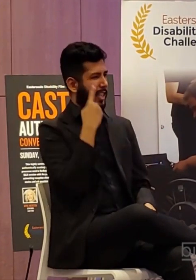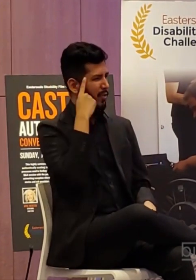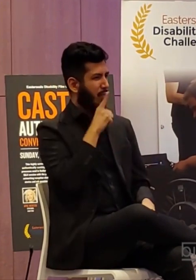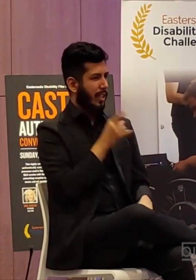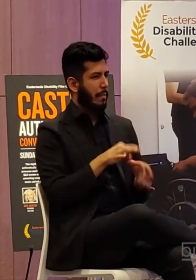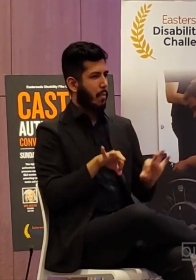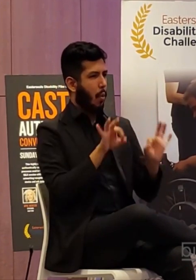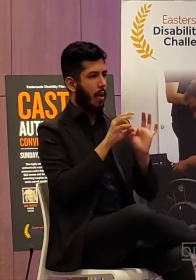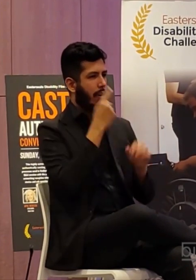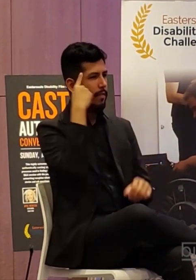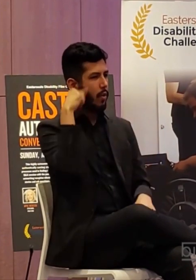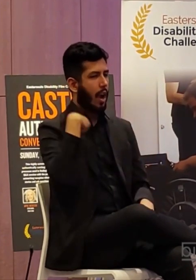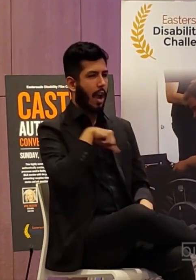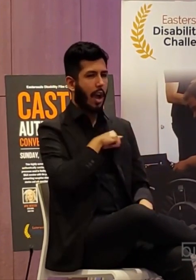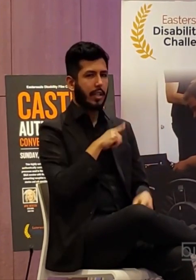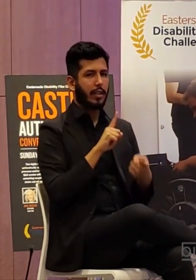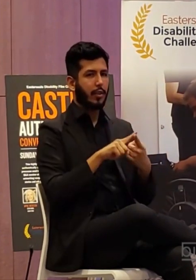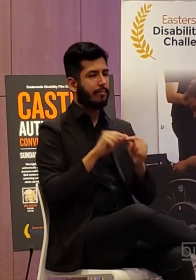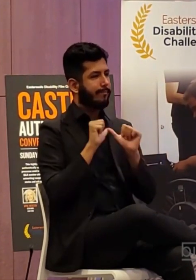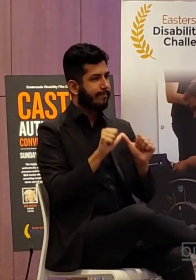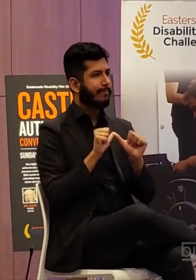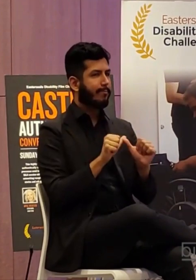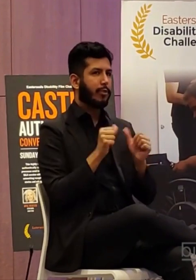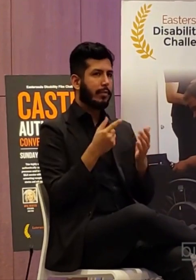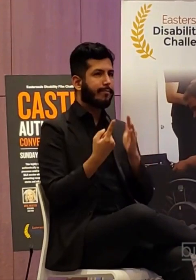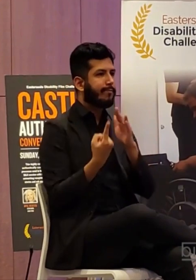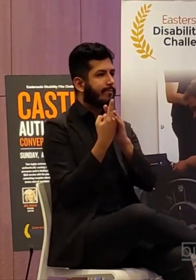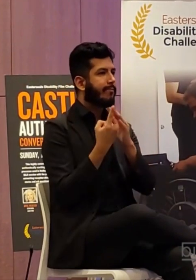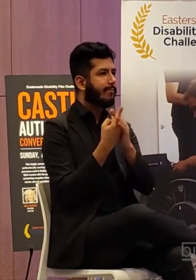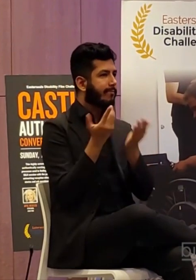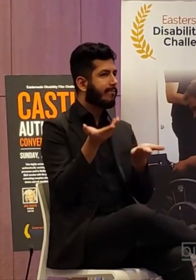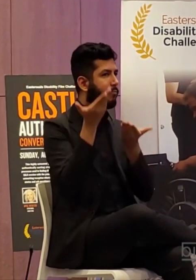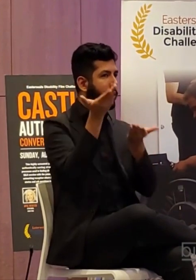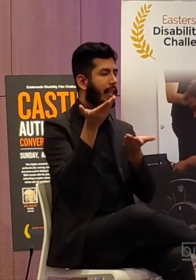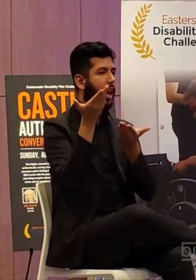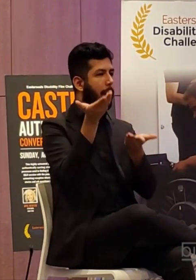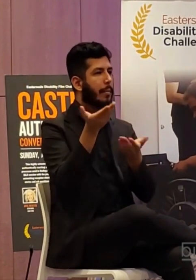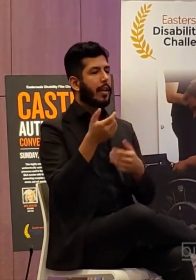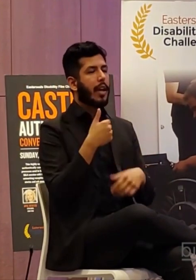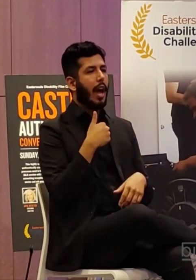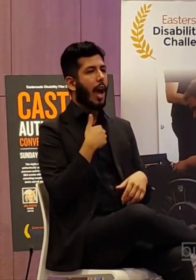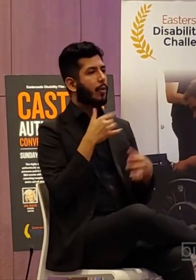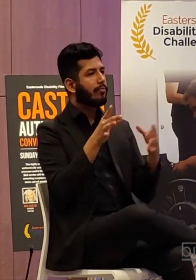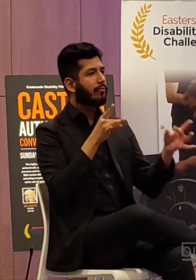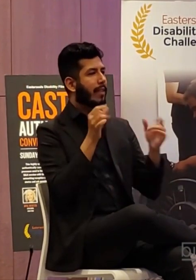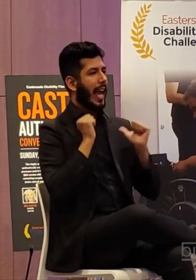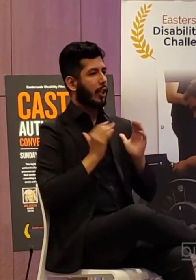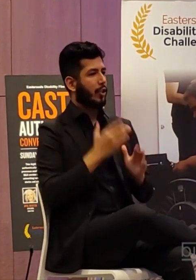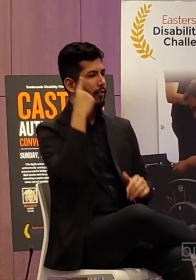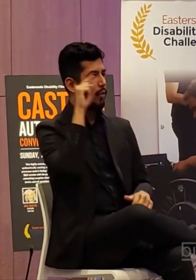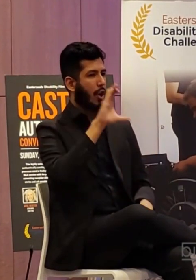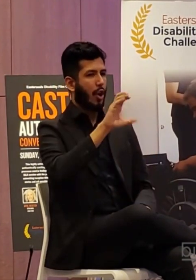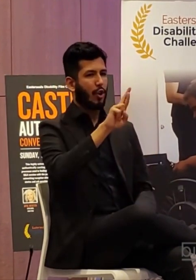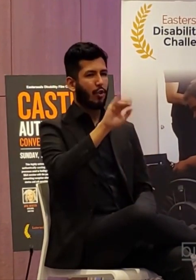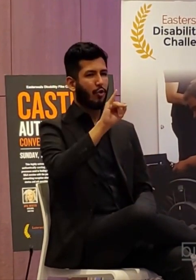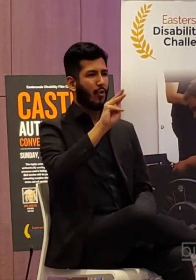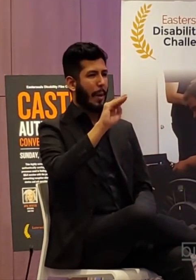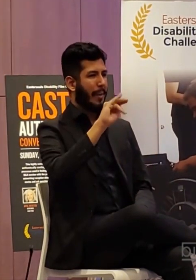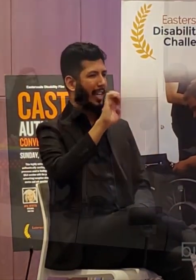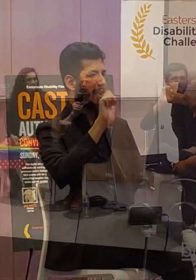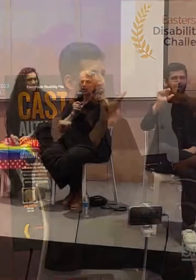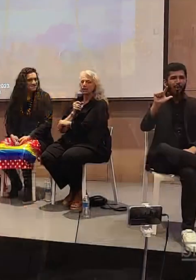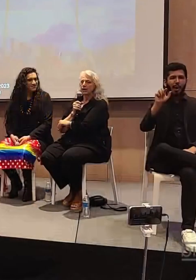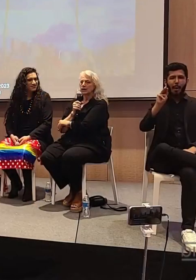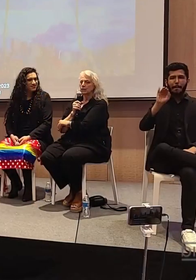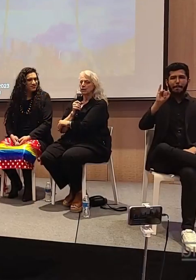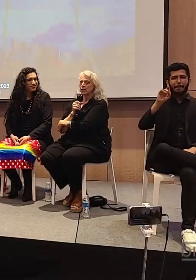important for us to keep bringing up. I was casting Criminal Minds again. I did the original series,